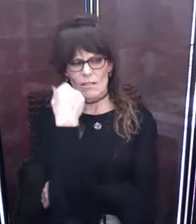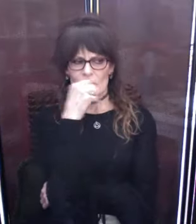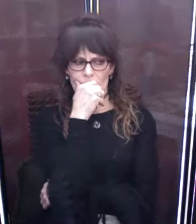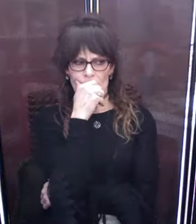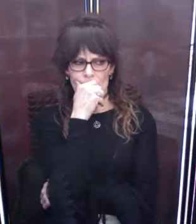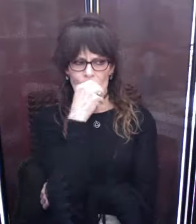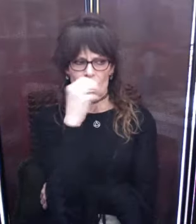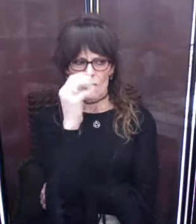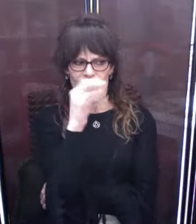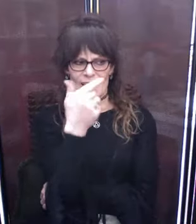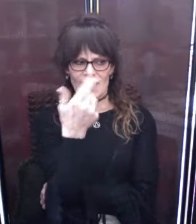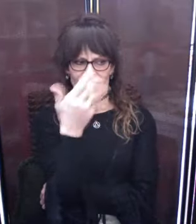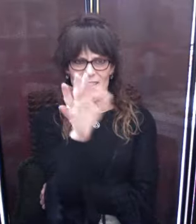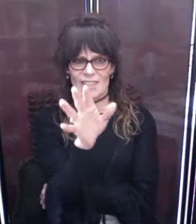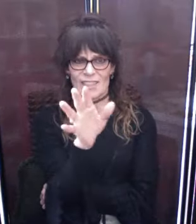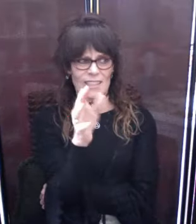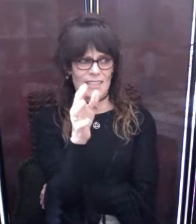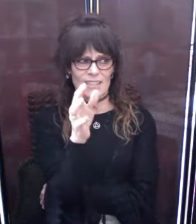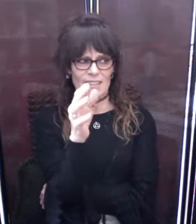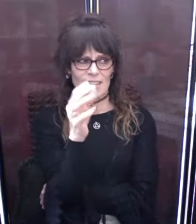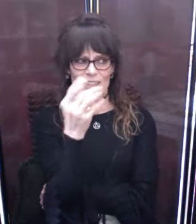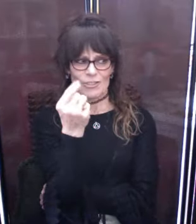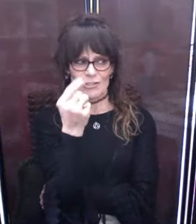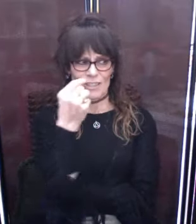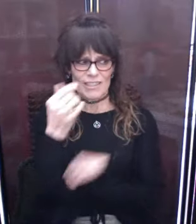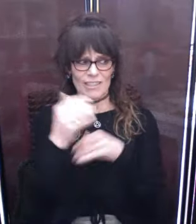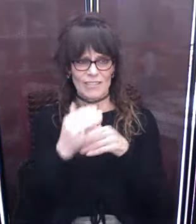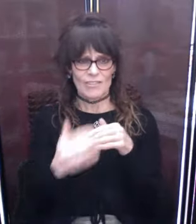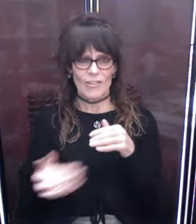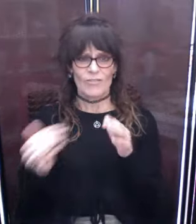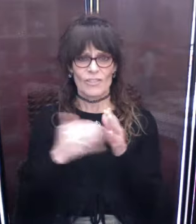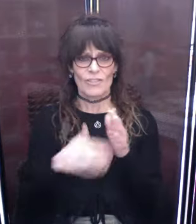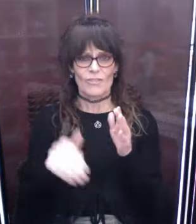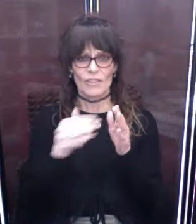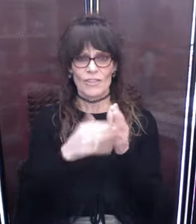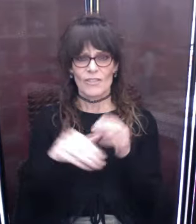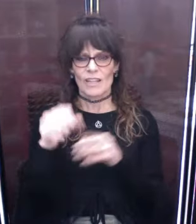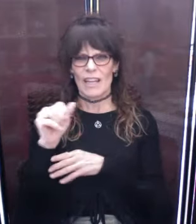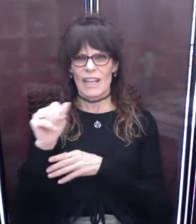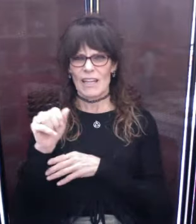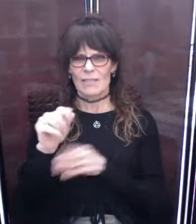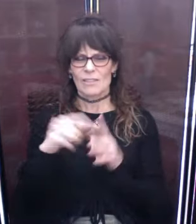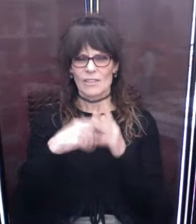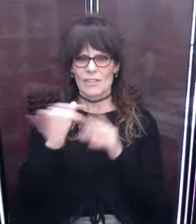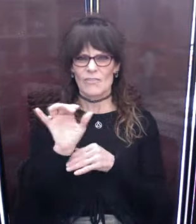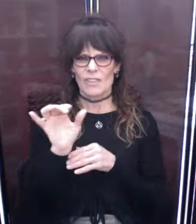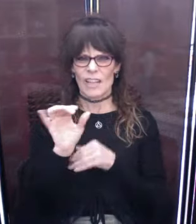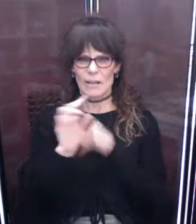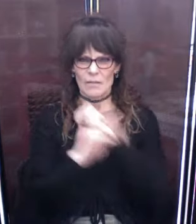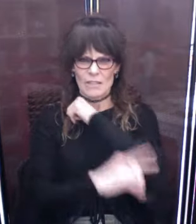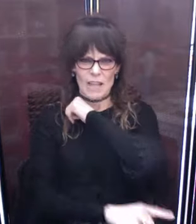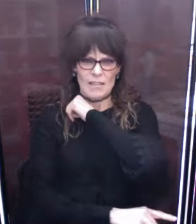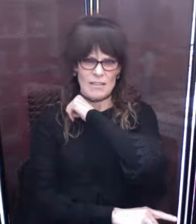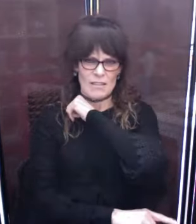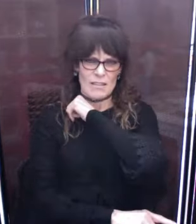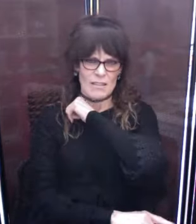This is all it? This, I just do this over and over again. And AA was starting to feel like a sentence. It wasn't feeling like